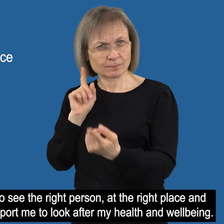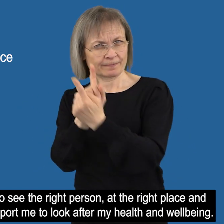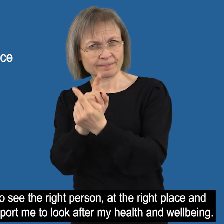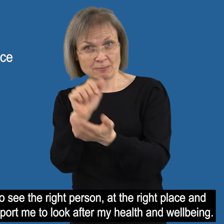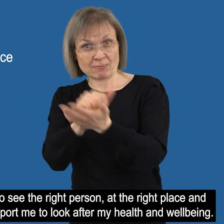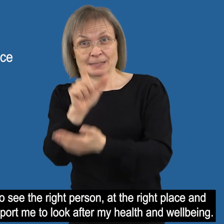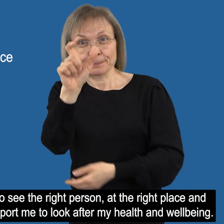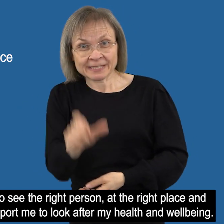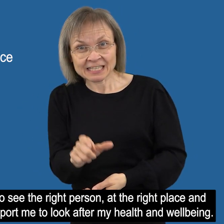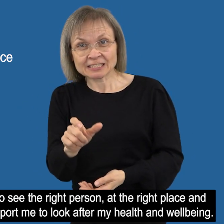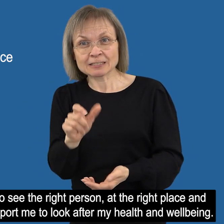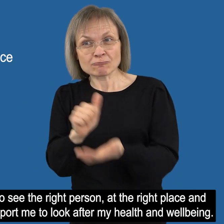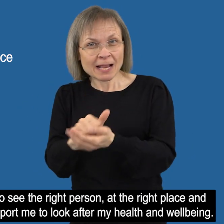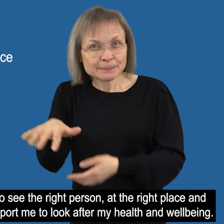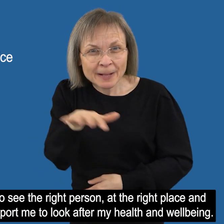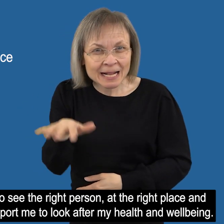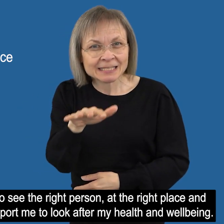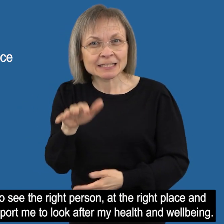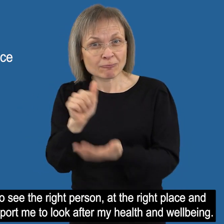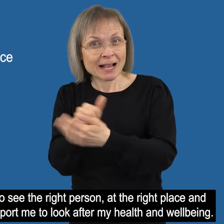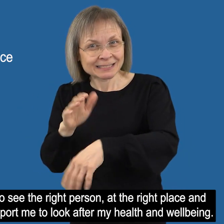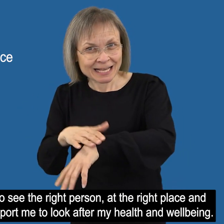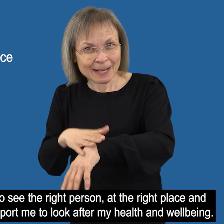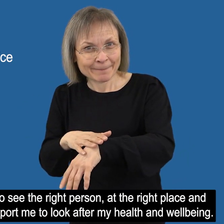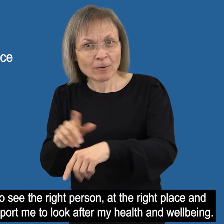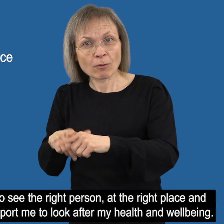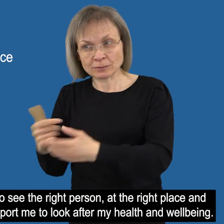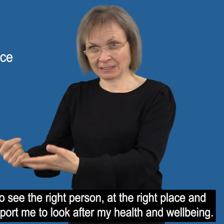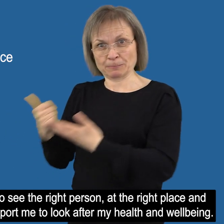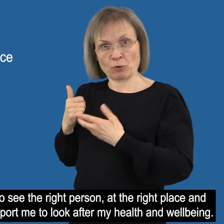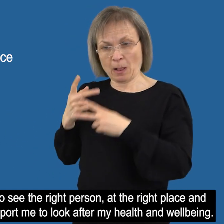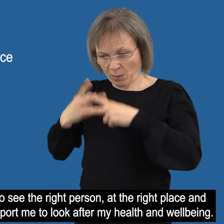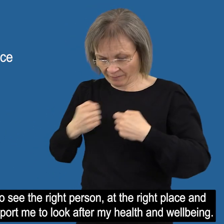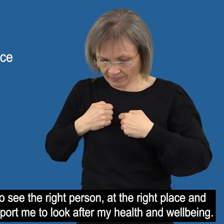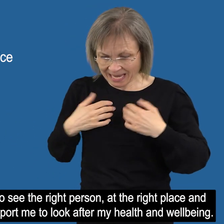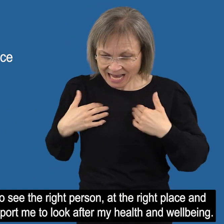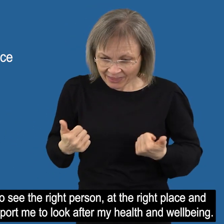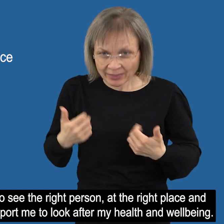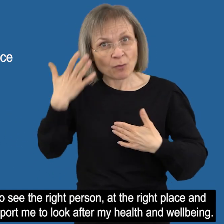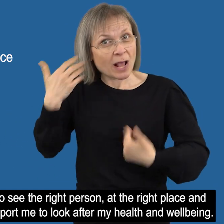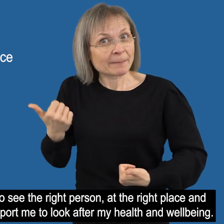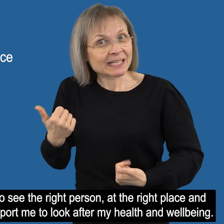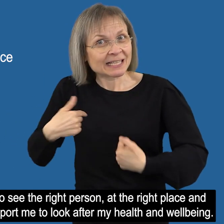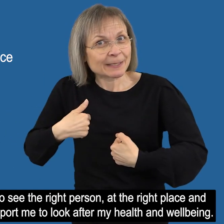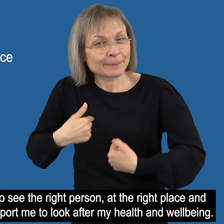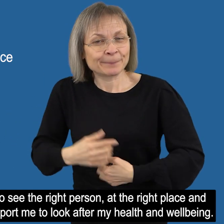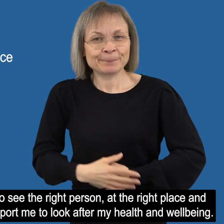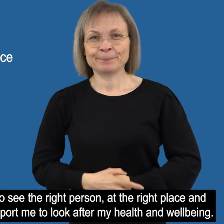My GP will help me to see the right person at the right place and the right time, and support me to look after my health